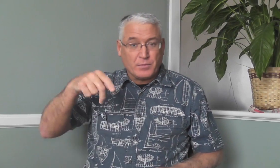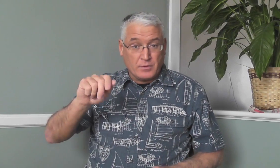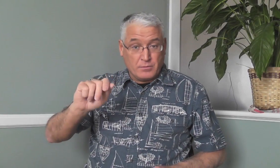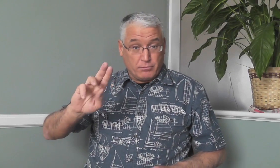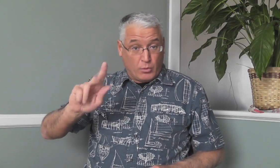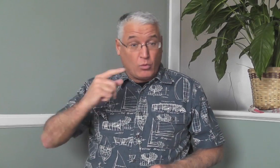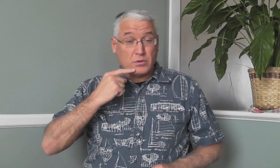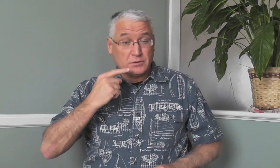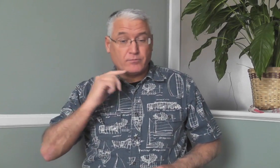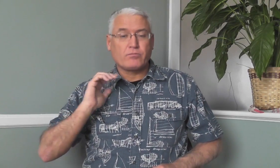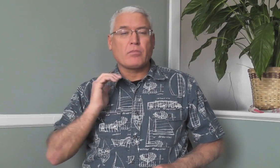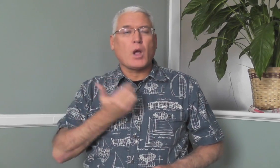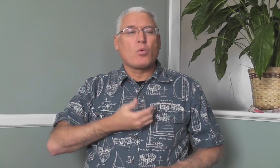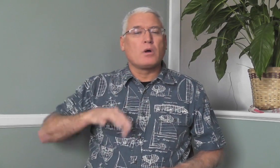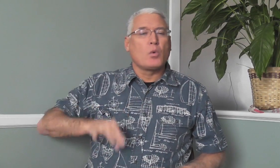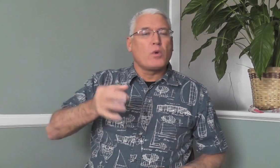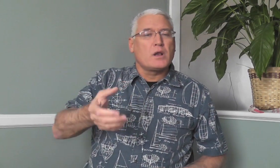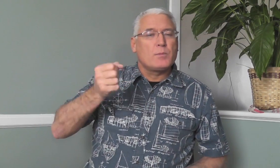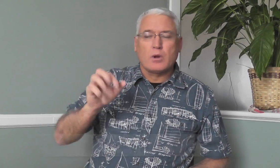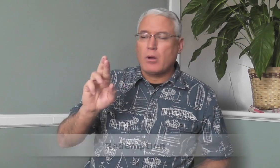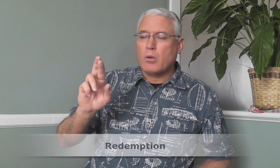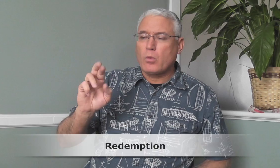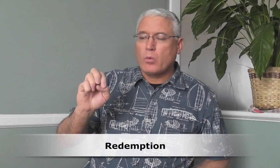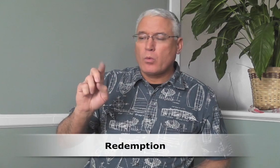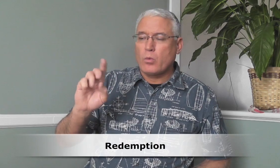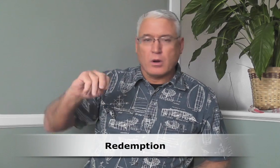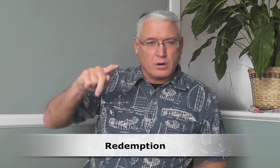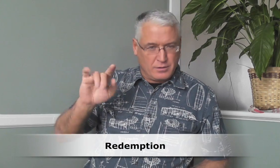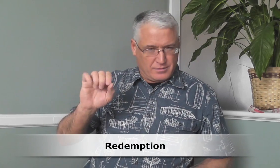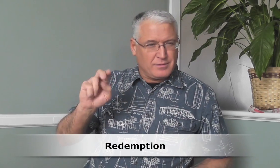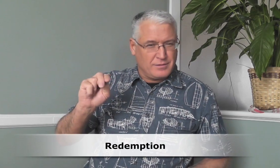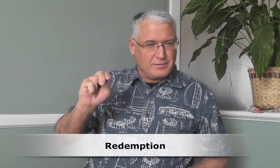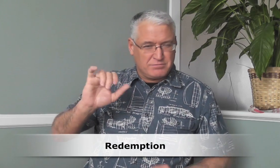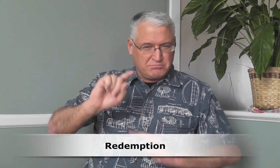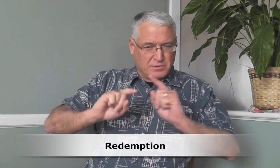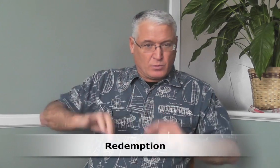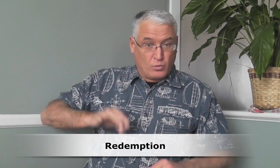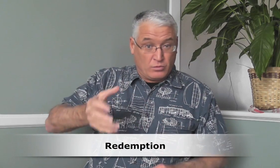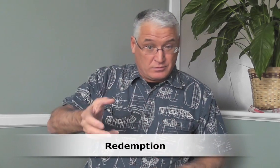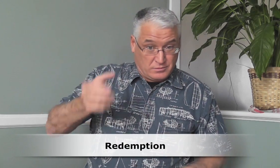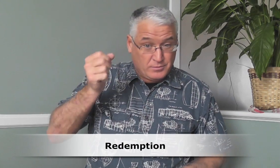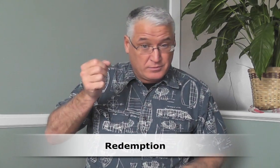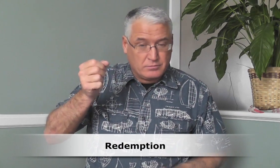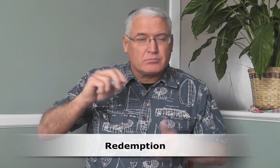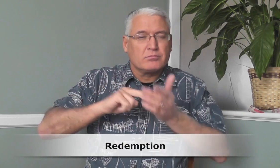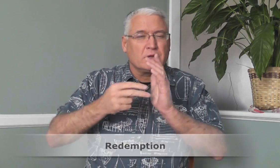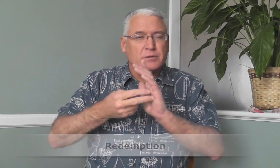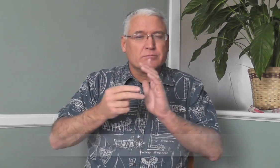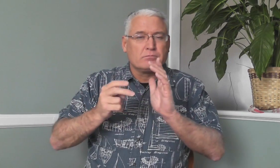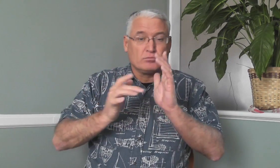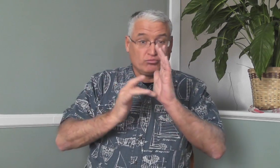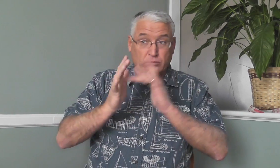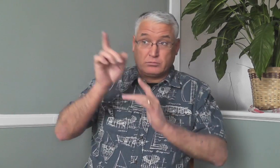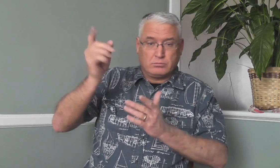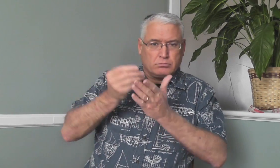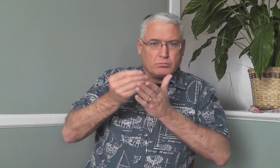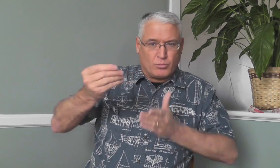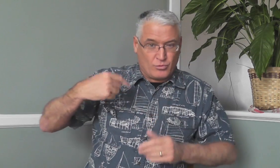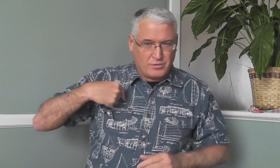No possibility. Paul said that our redemption, and that means where Jesus bought